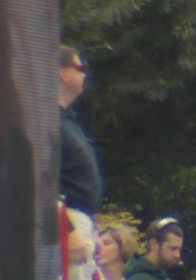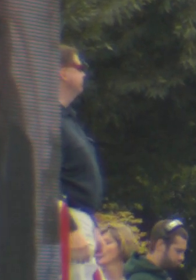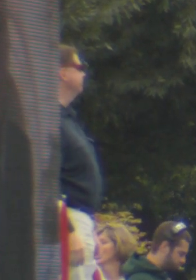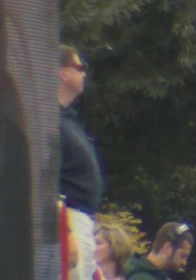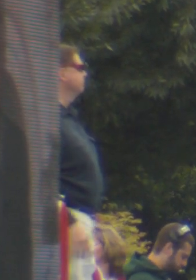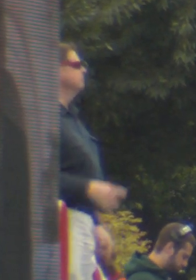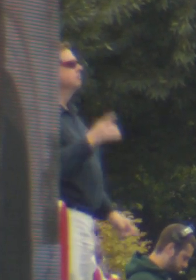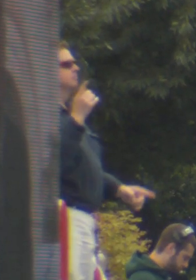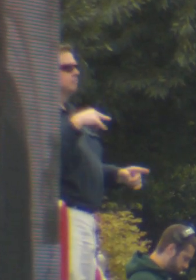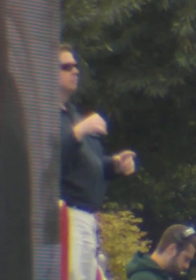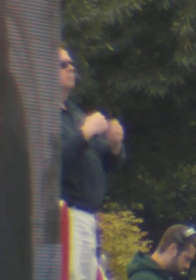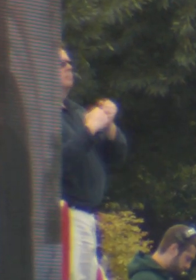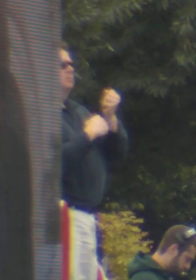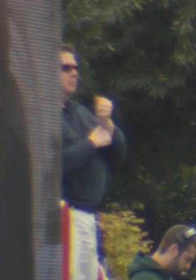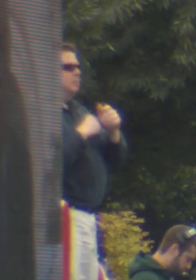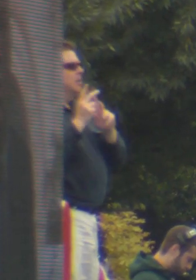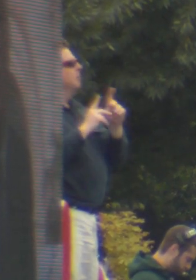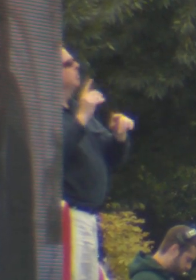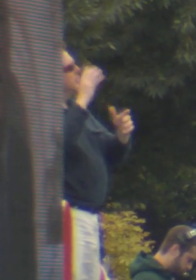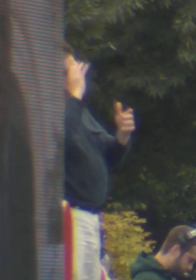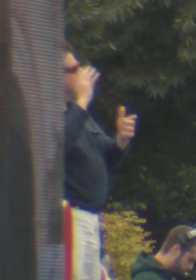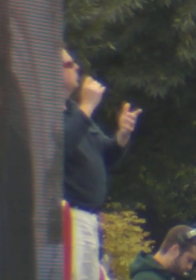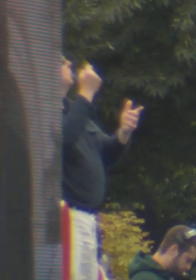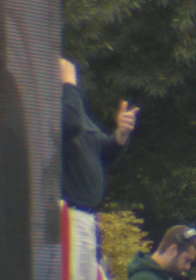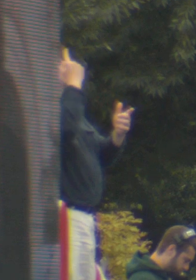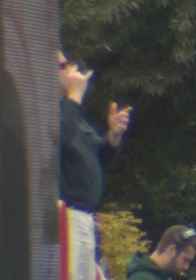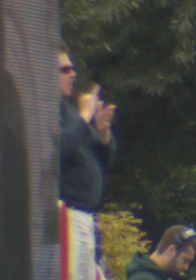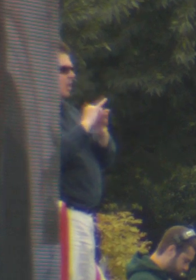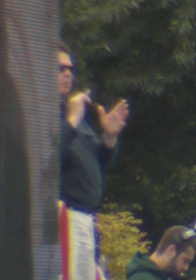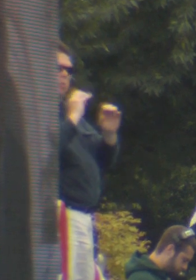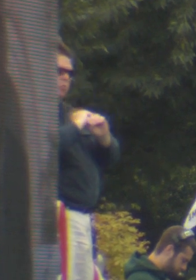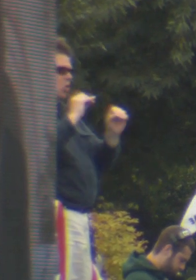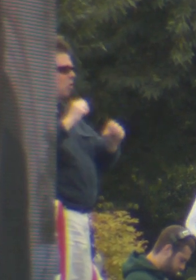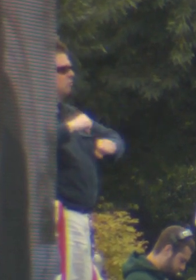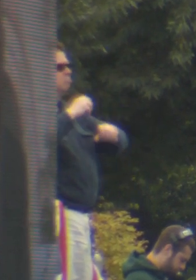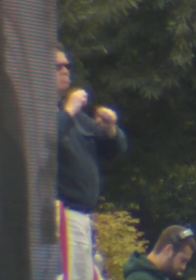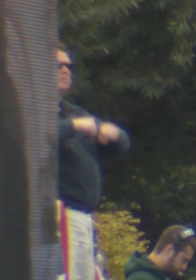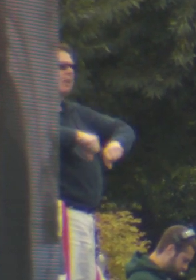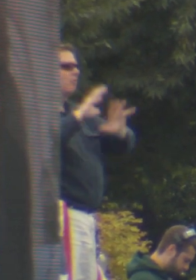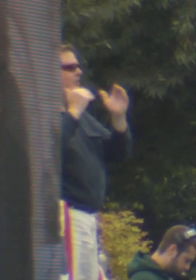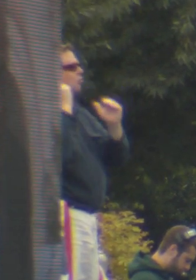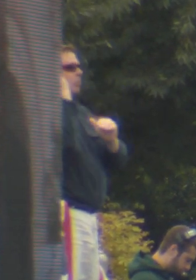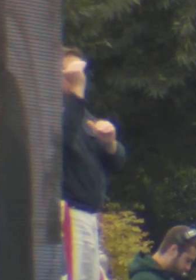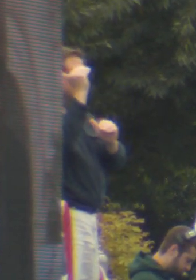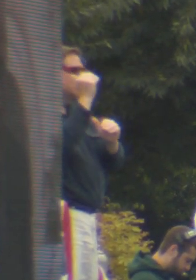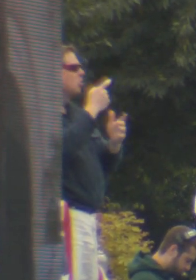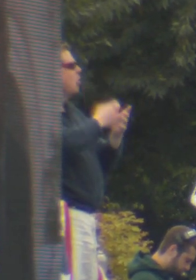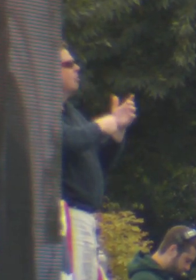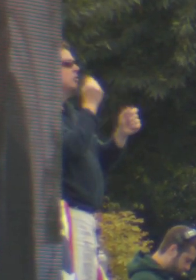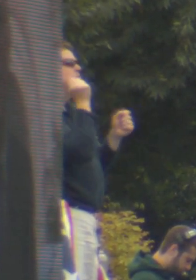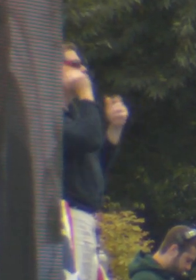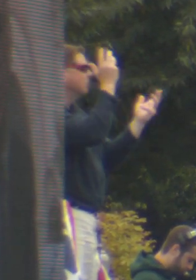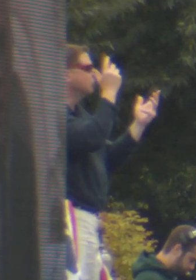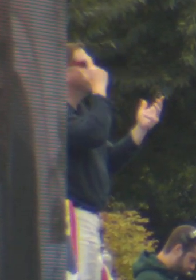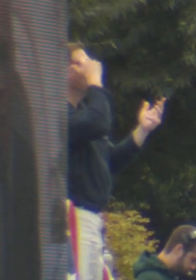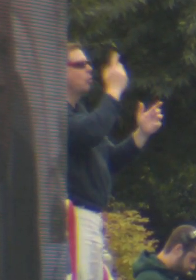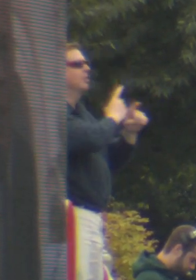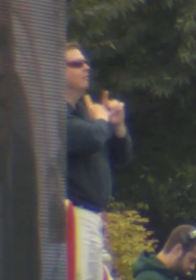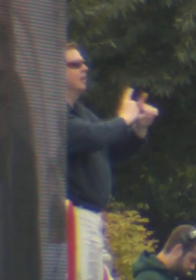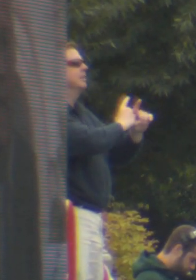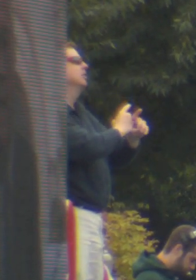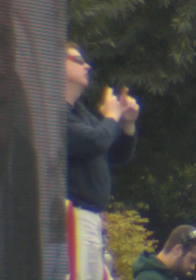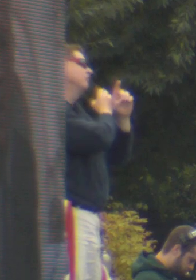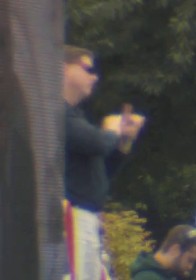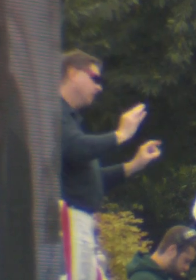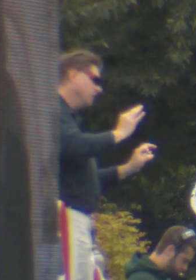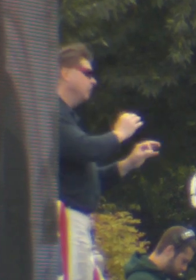They believed that no sacrifice is too great and no price too high for the defense of freedom